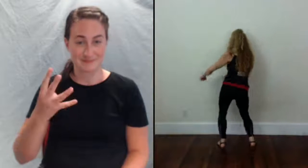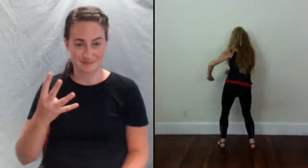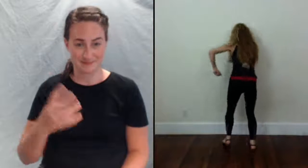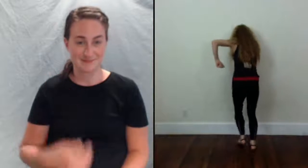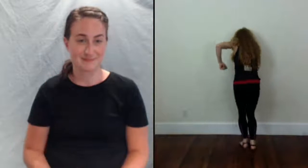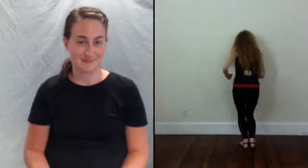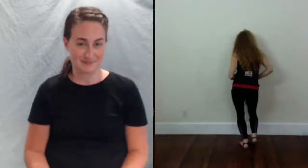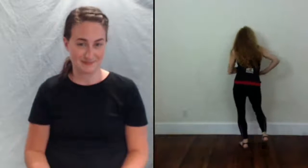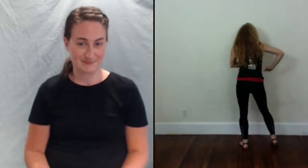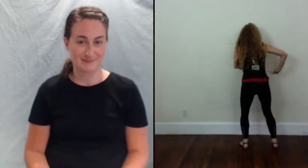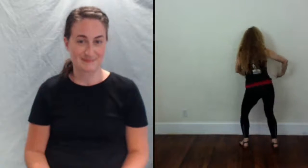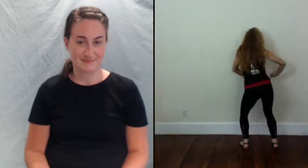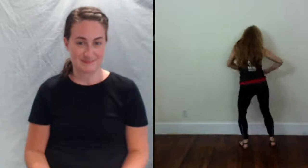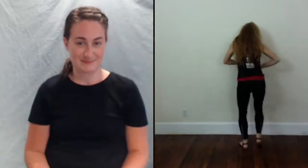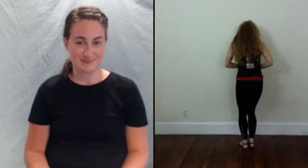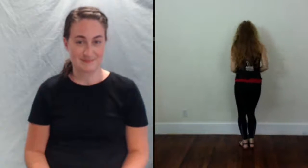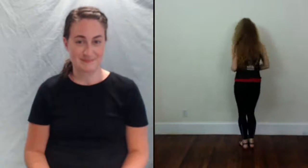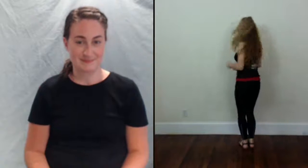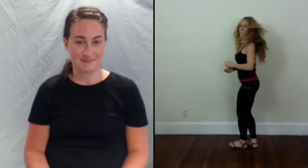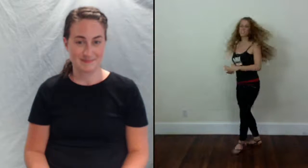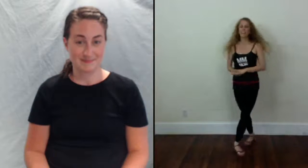and 4.